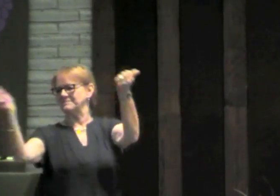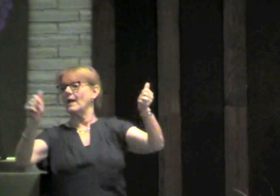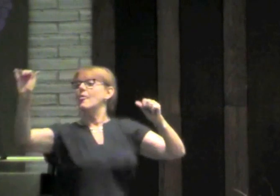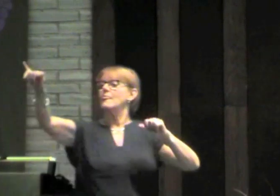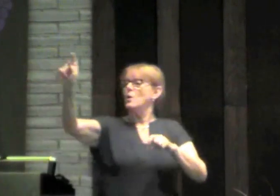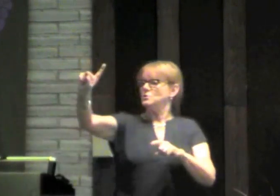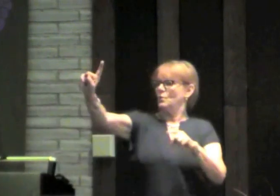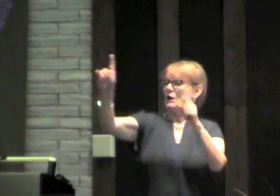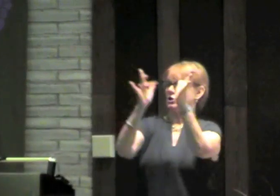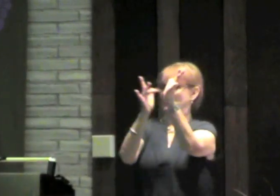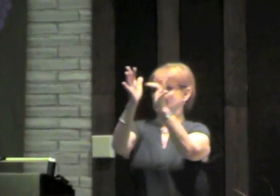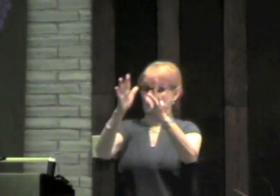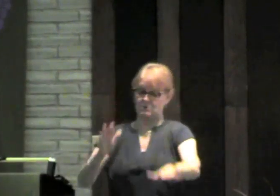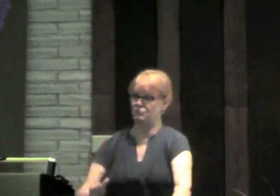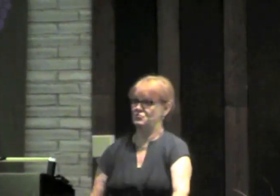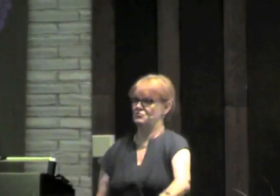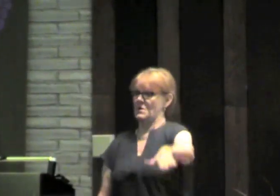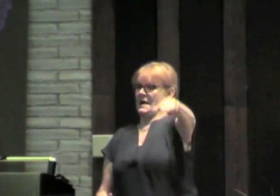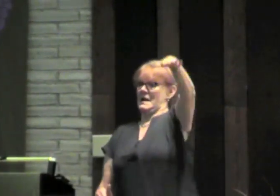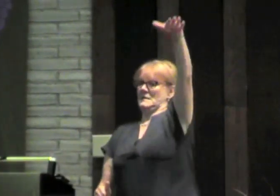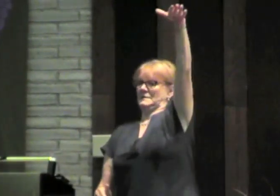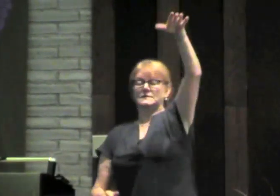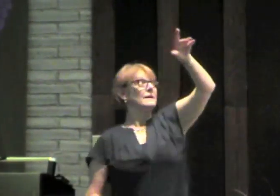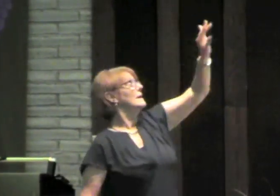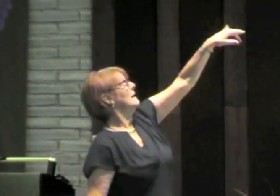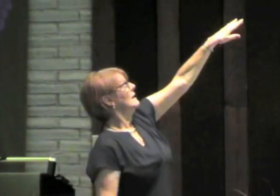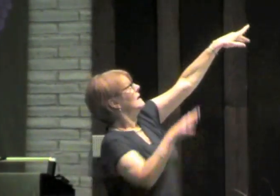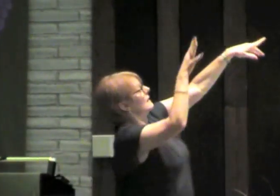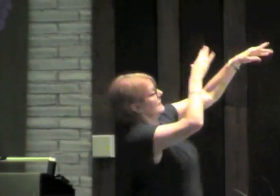River. And that is also where Jesus had gone.